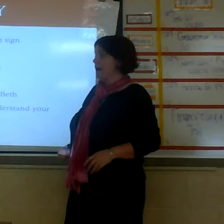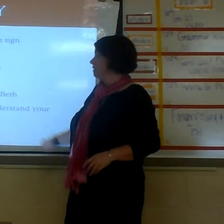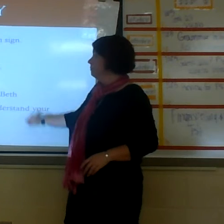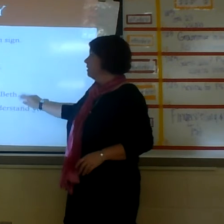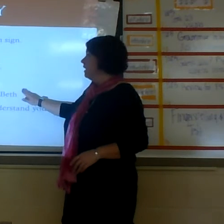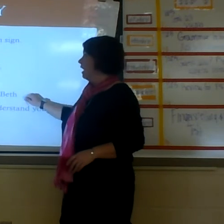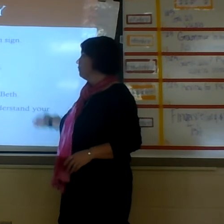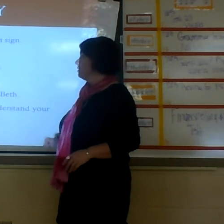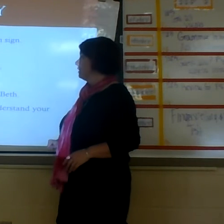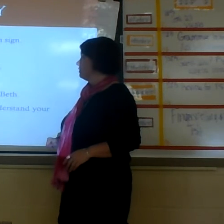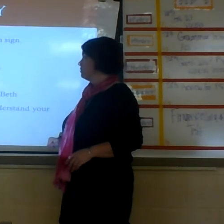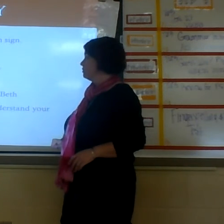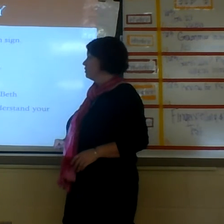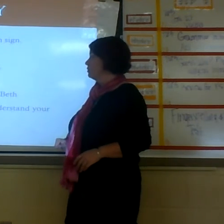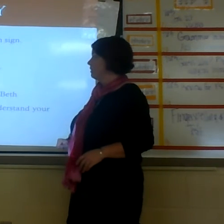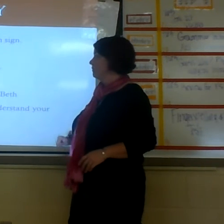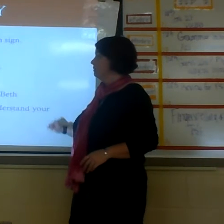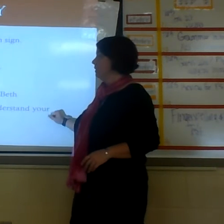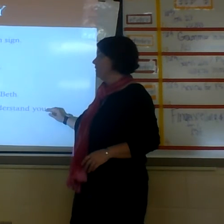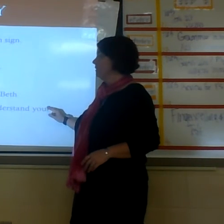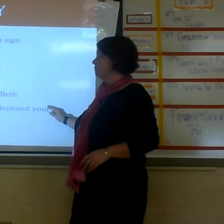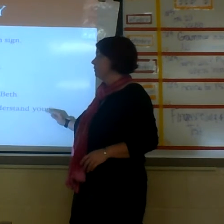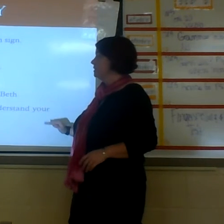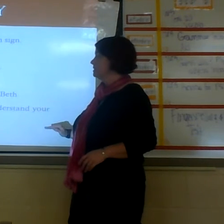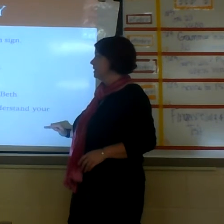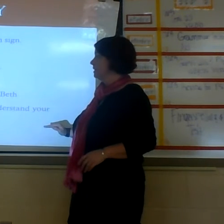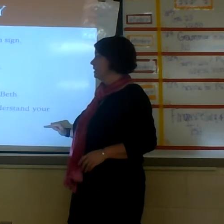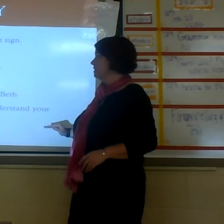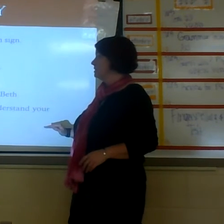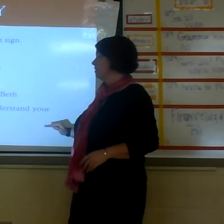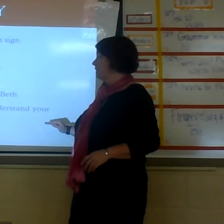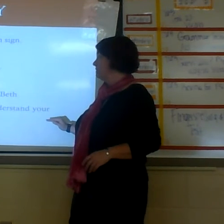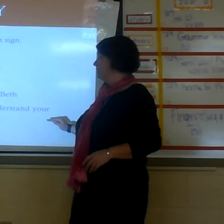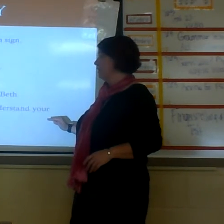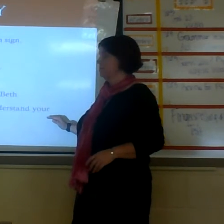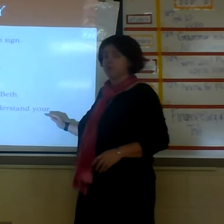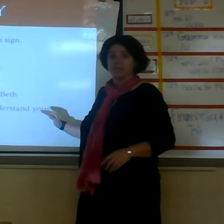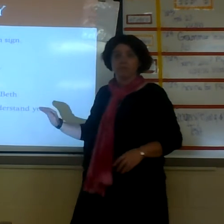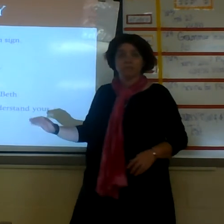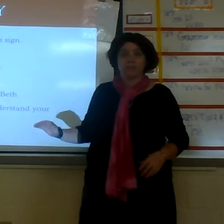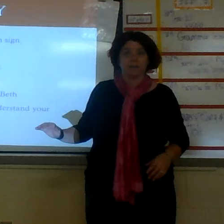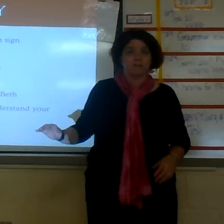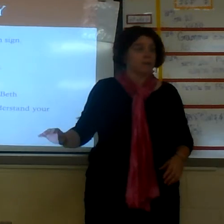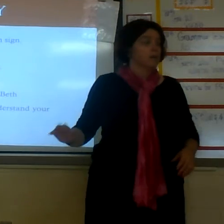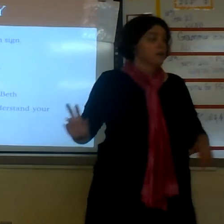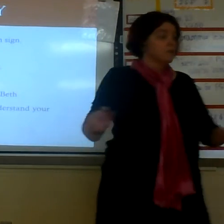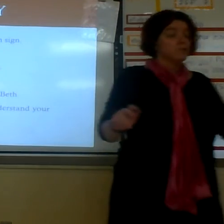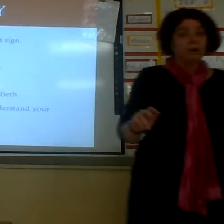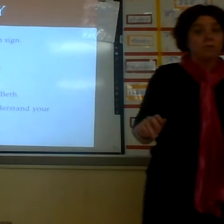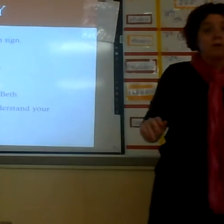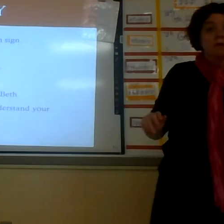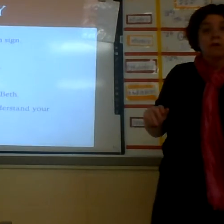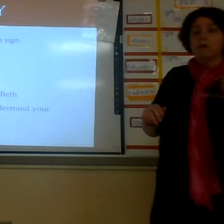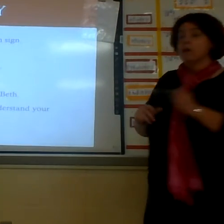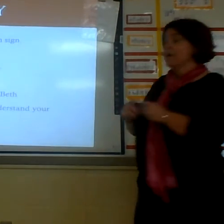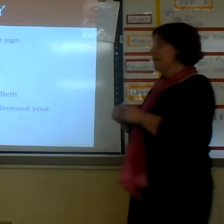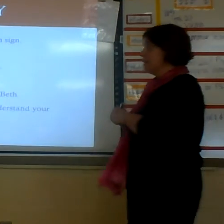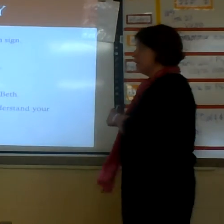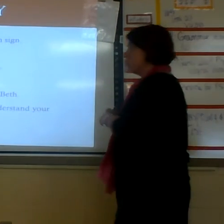Adam. I want to introduce you to my friend Beth, and please sign again, Sarah. I did not understand your signs. So,